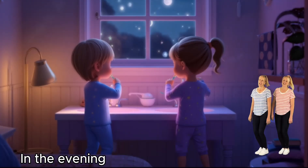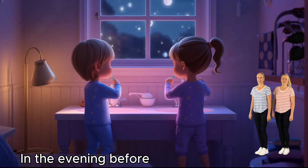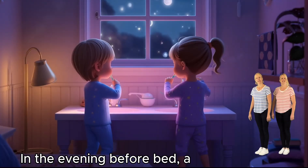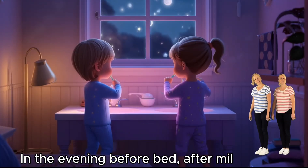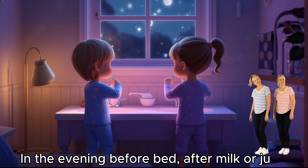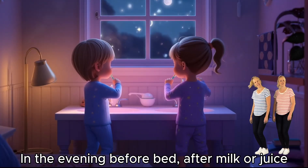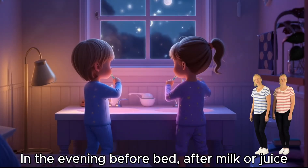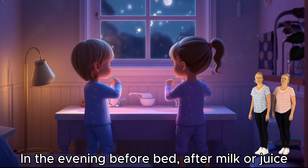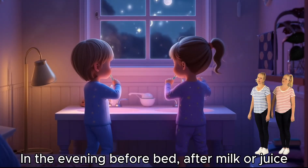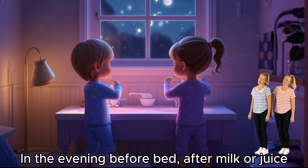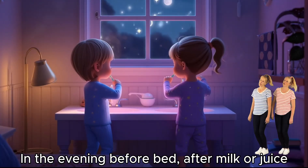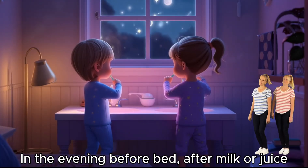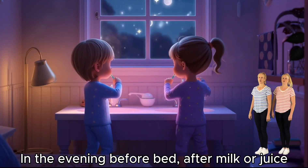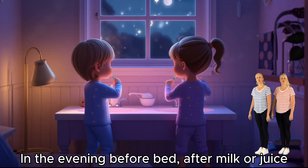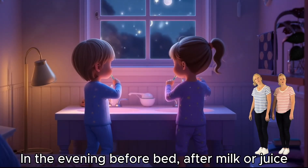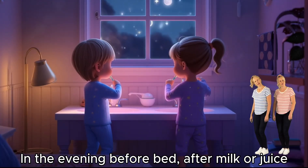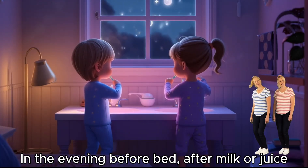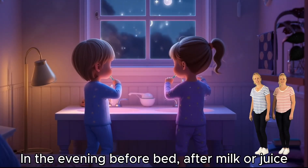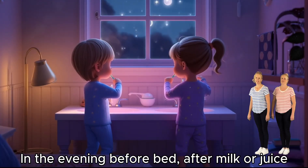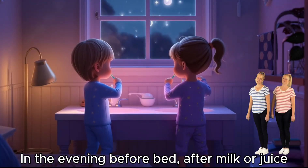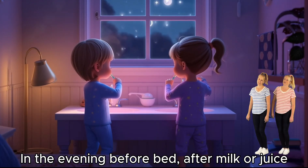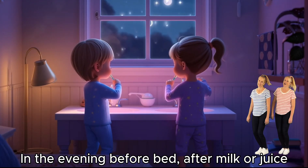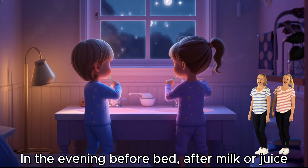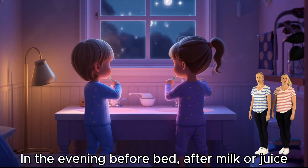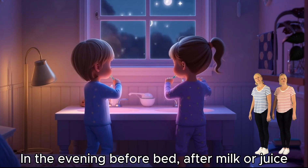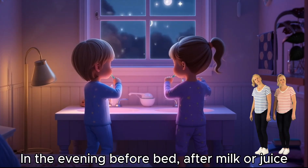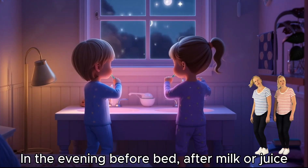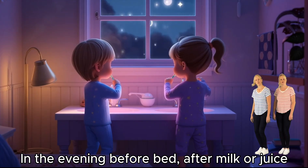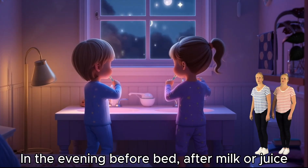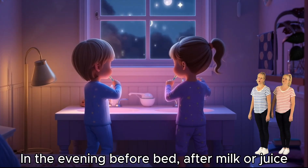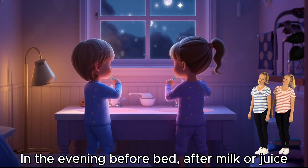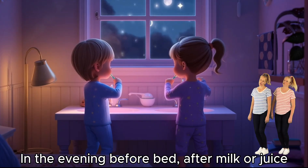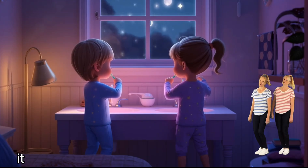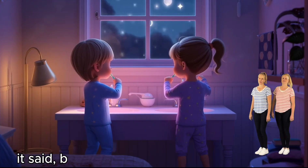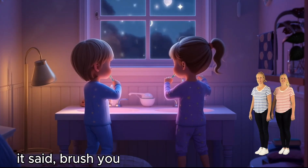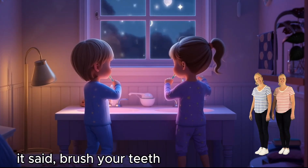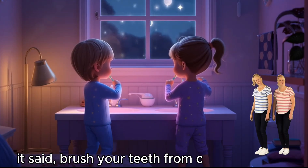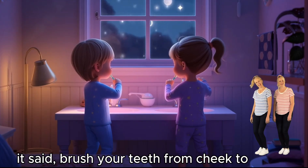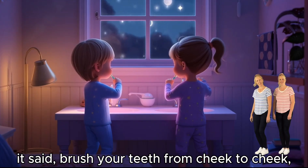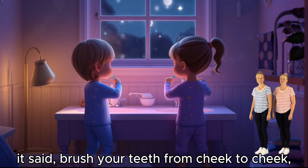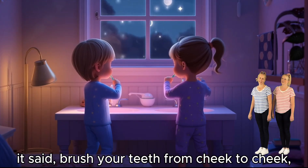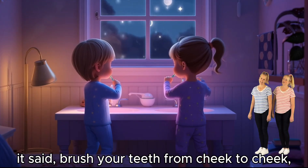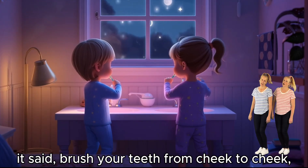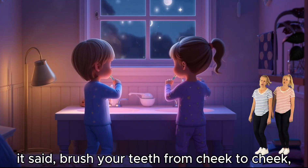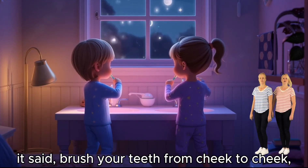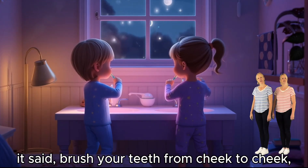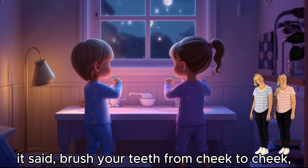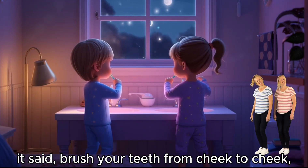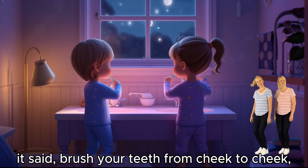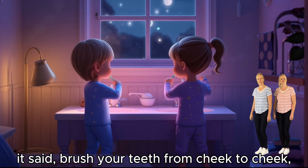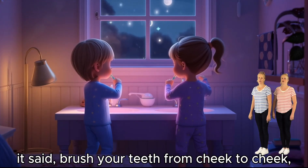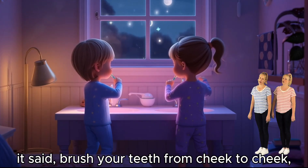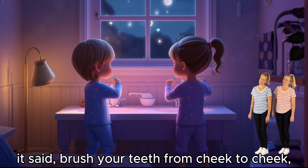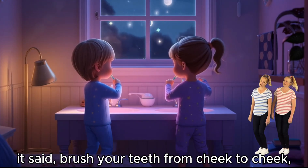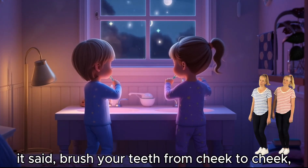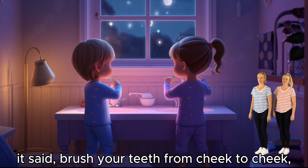In the evening before bed, after milk or juice, it's said, brush your teeth from cheek to